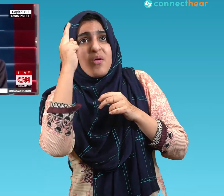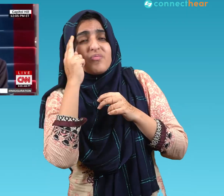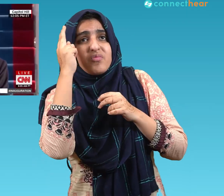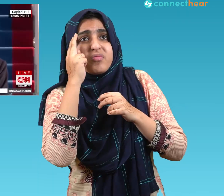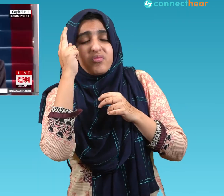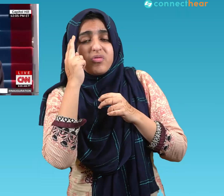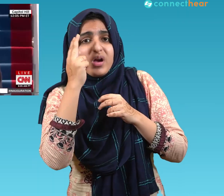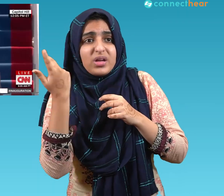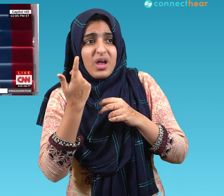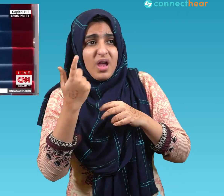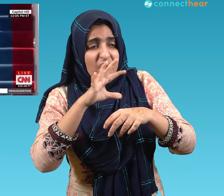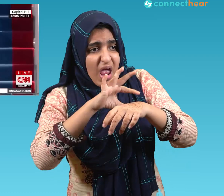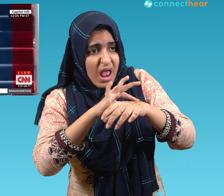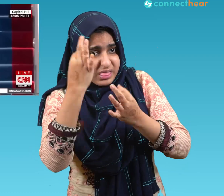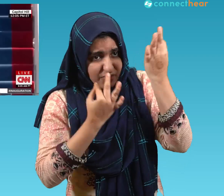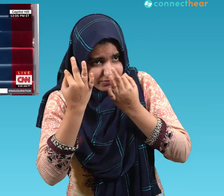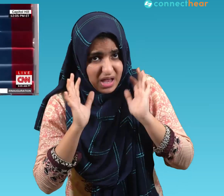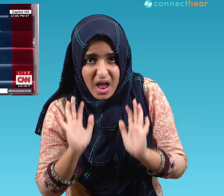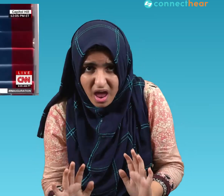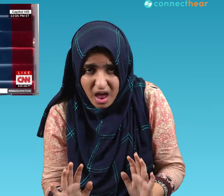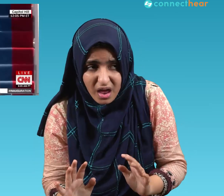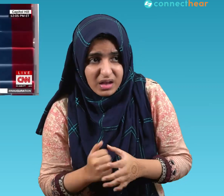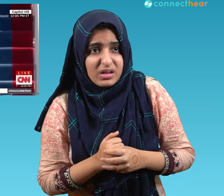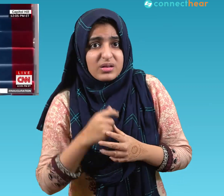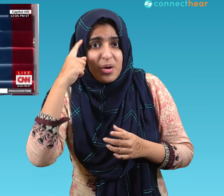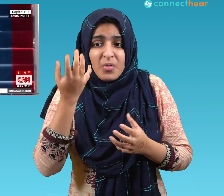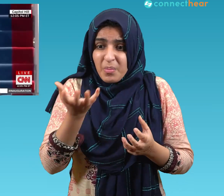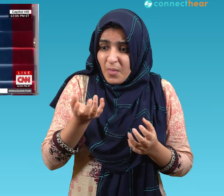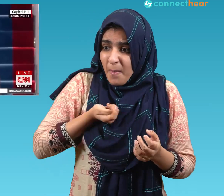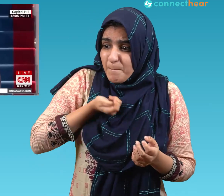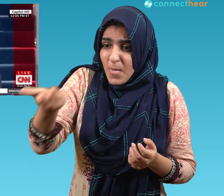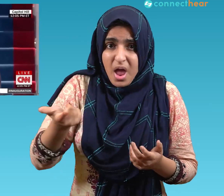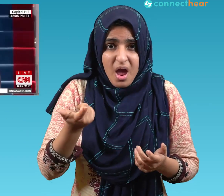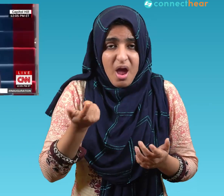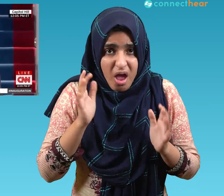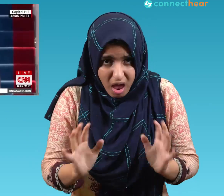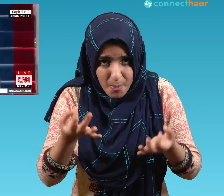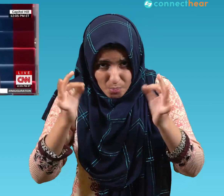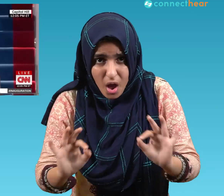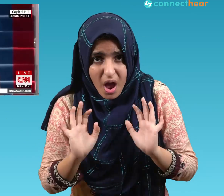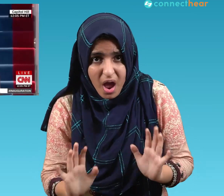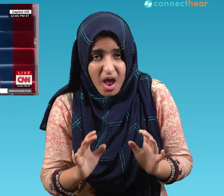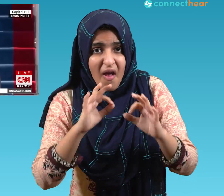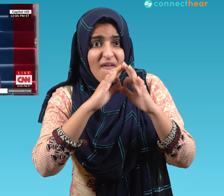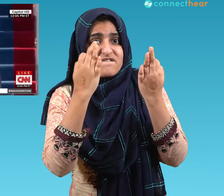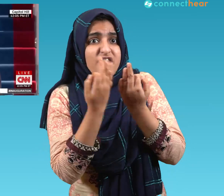wondering, can I keep my health care? Can I pay my mortgage? Thinking about their